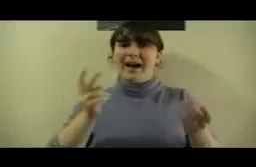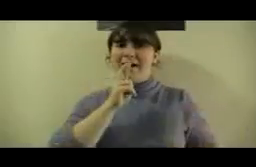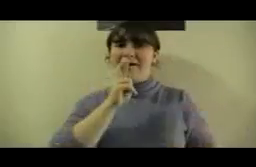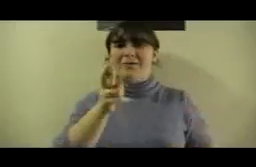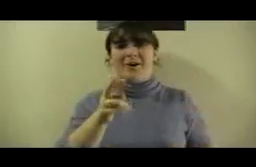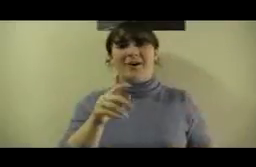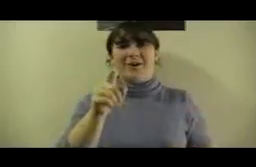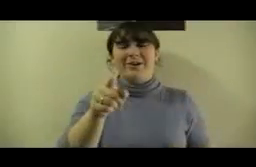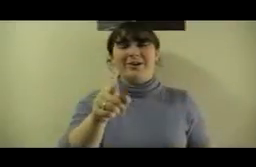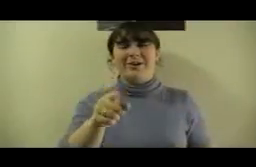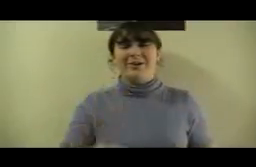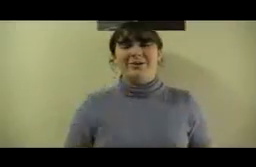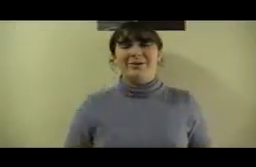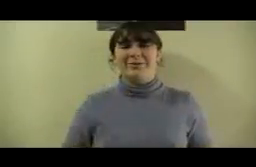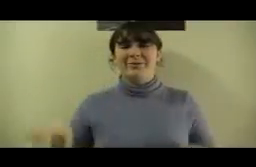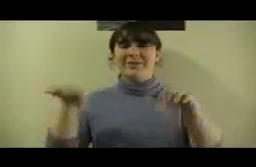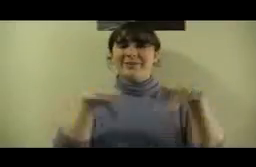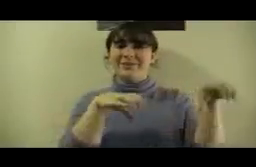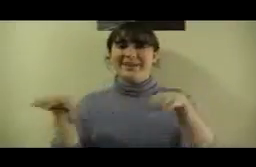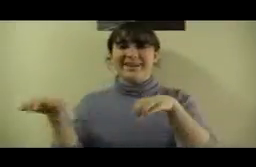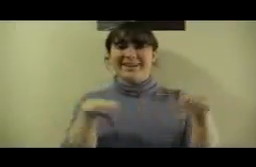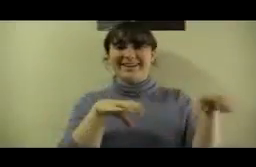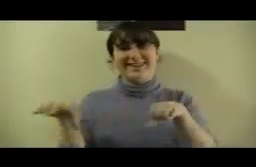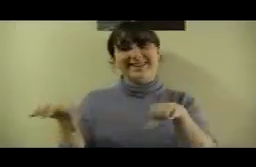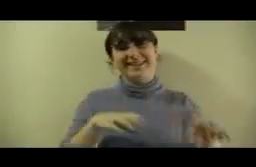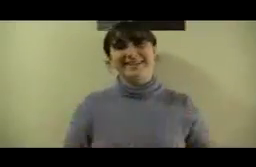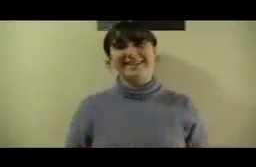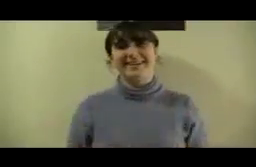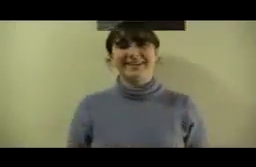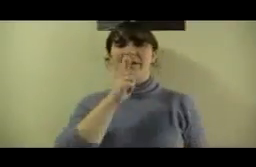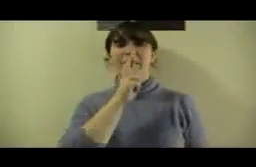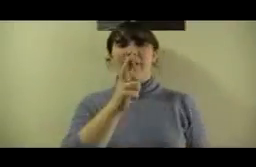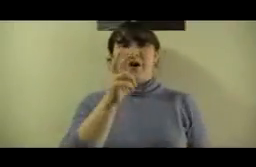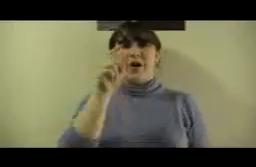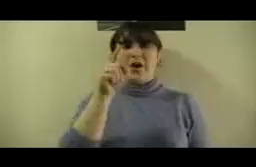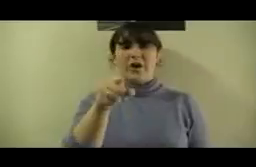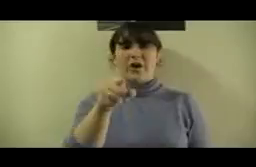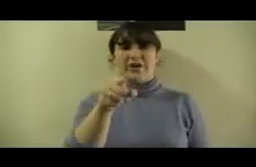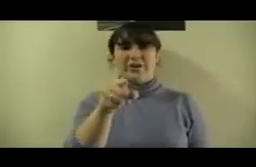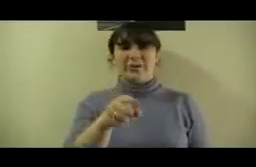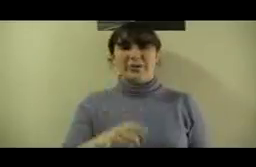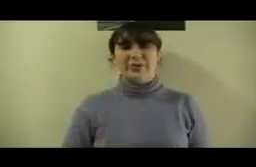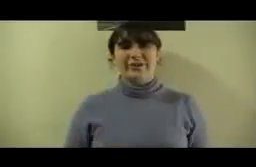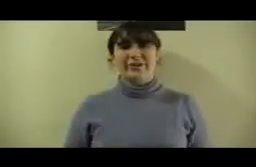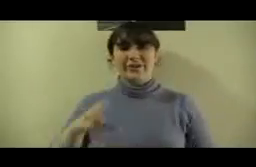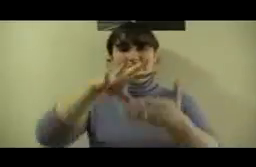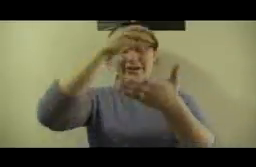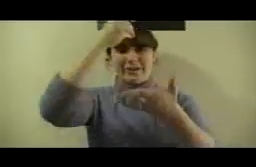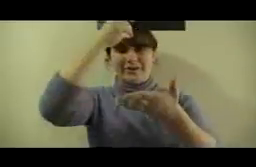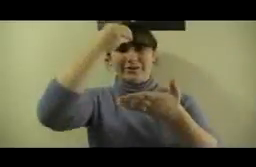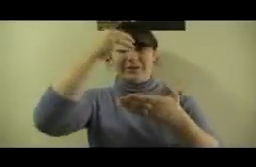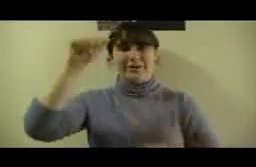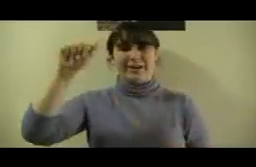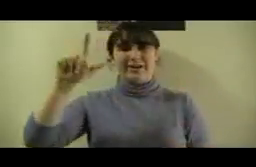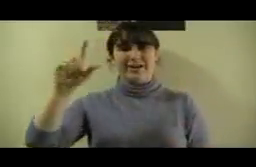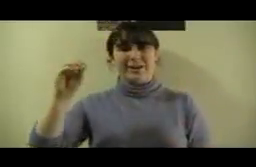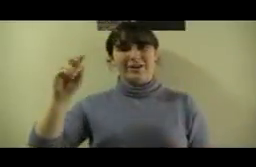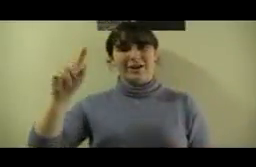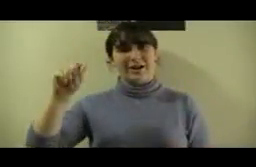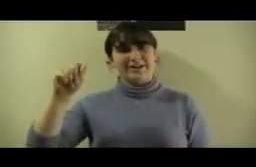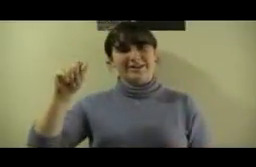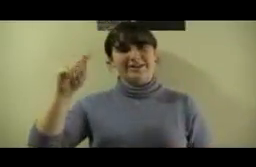how are you doing? Are you learning